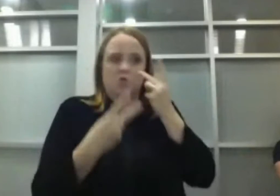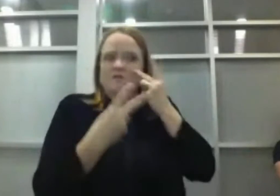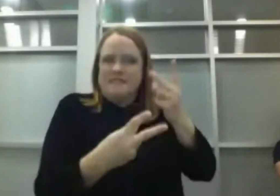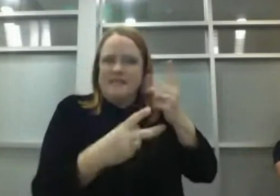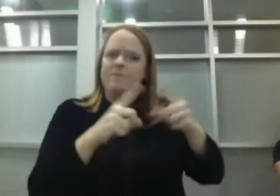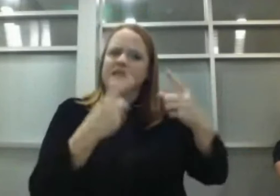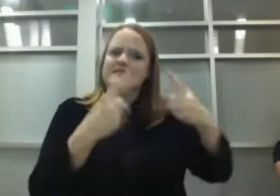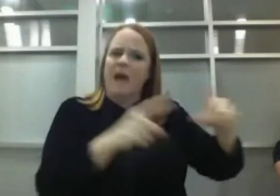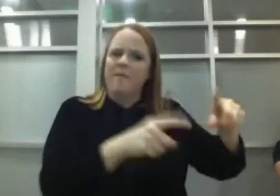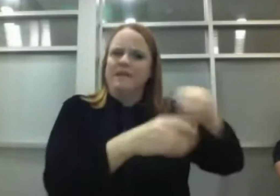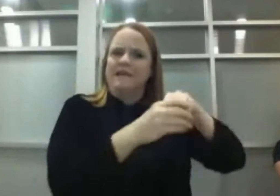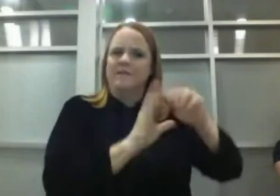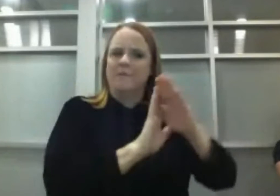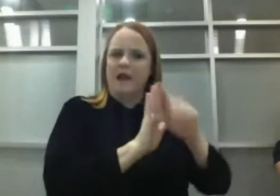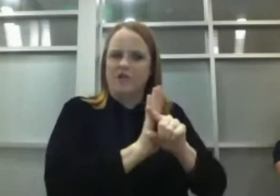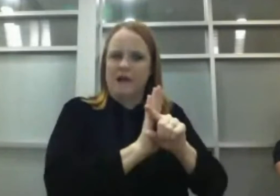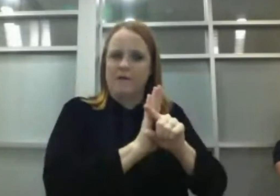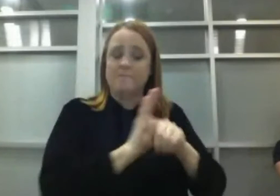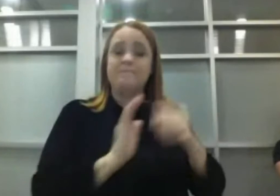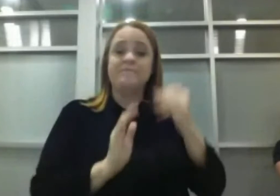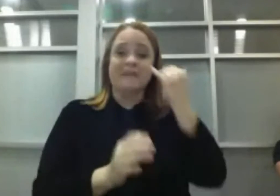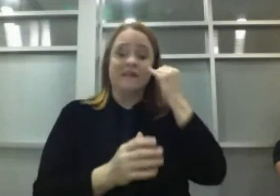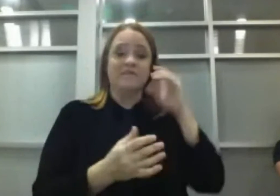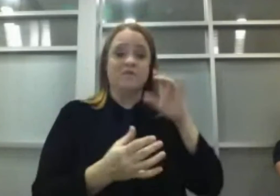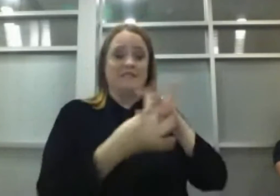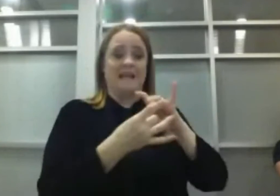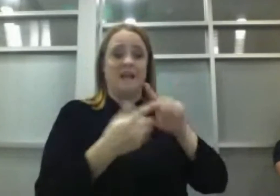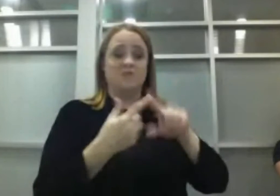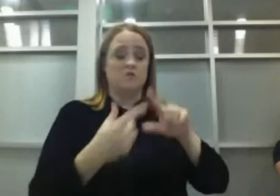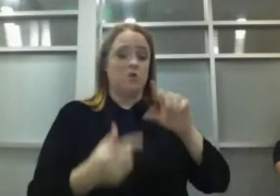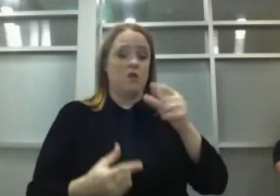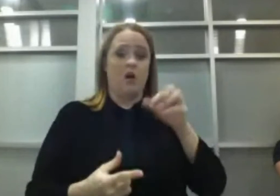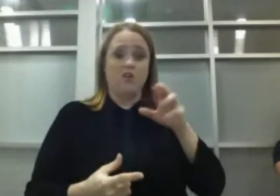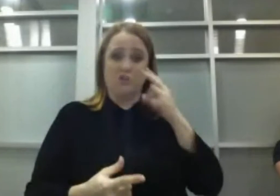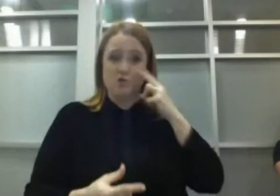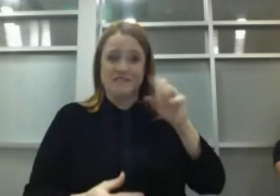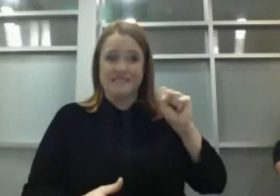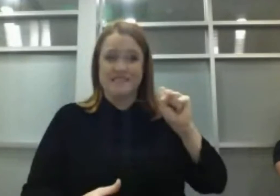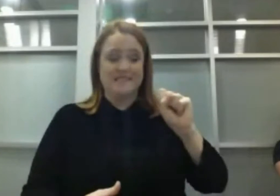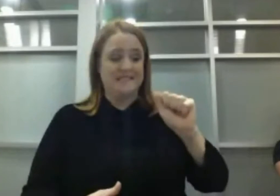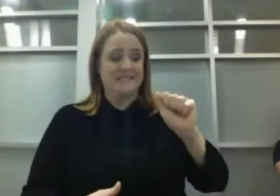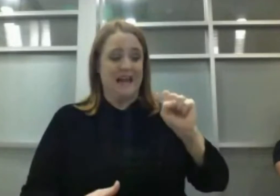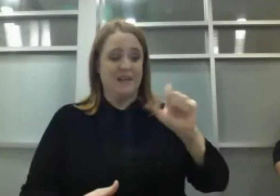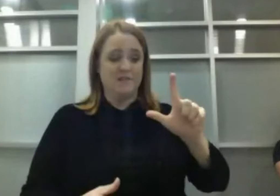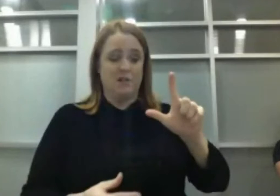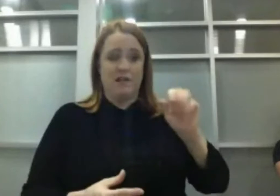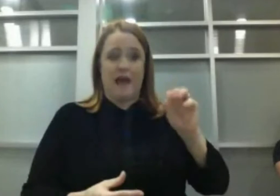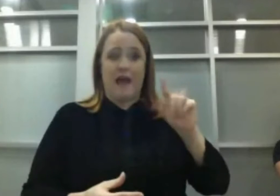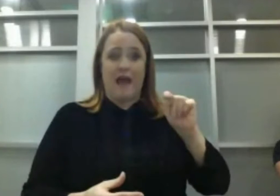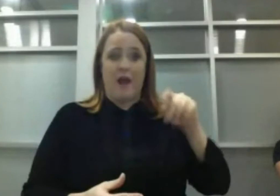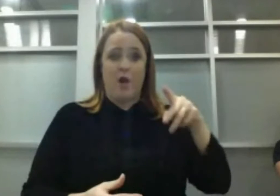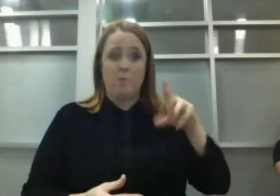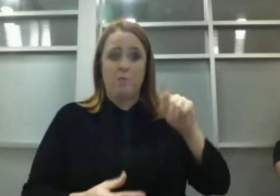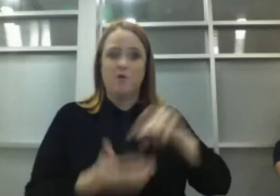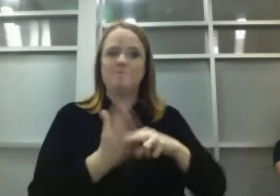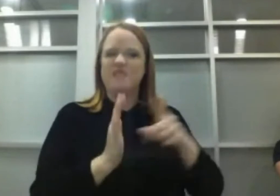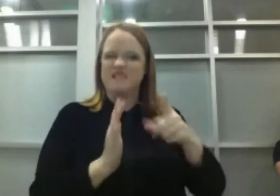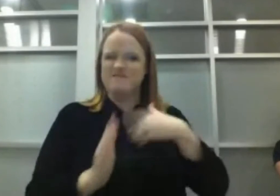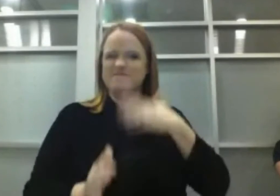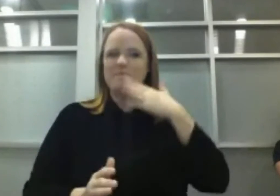And if you touch the logger, then you can just see if you run mixed test and you see SASL output, you probably have a bad test, a test that's killing your supervision